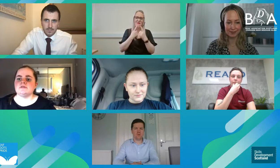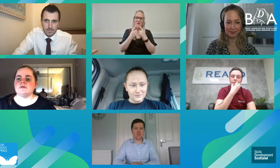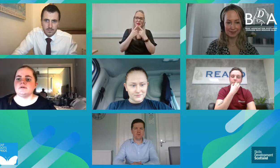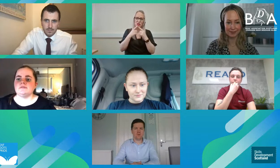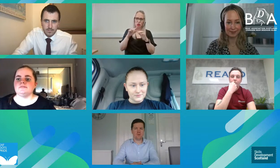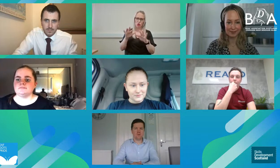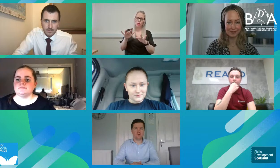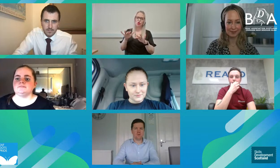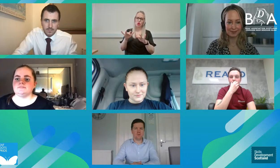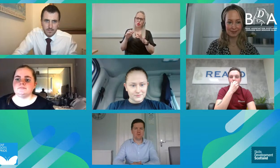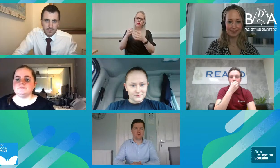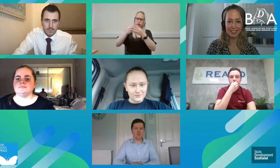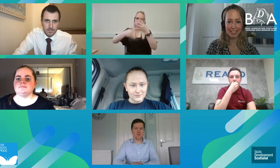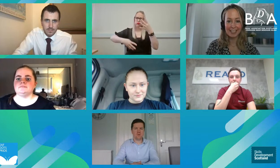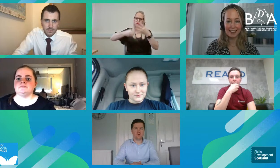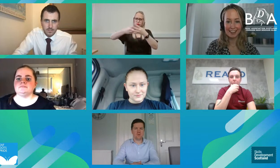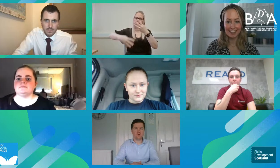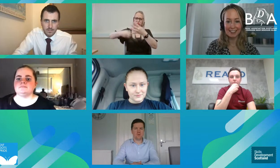apprenticeships.